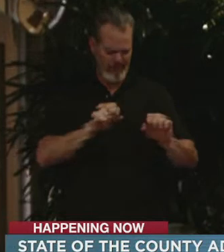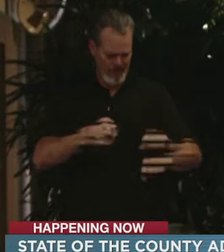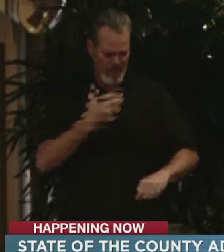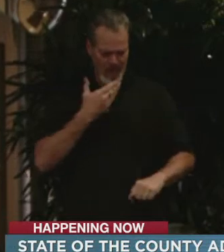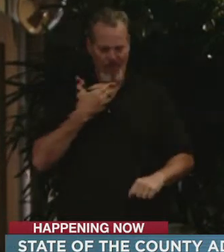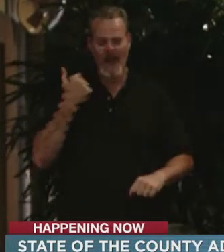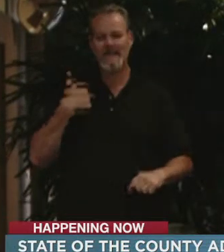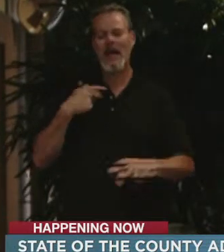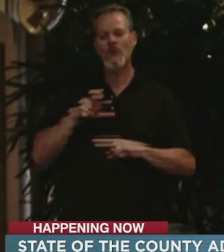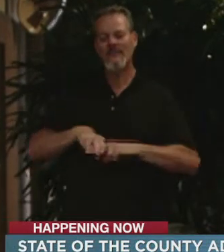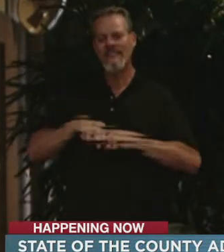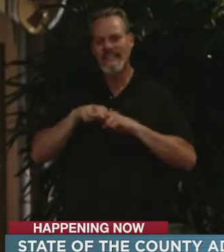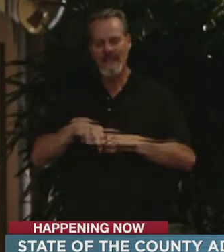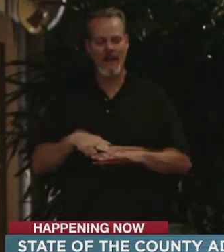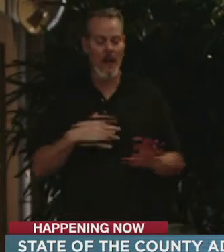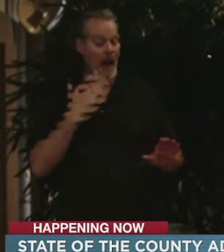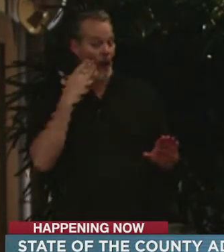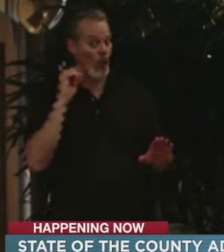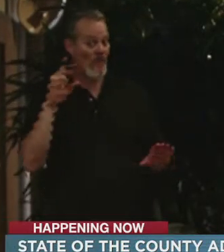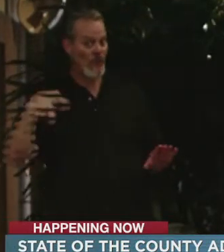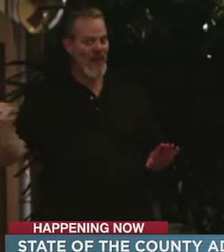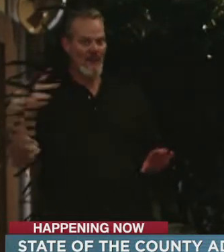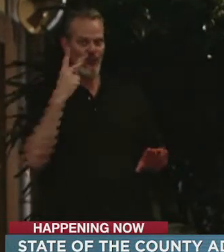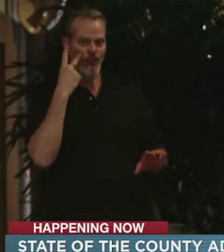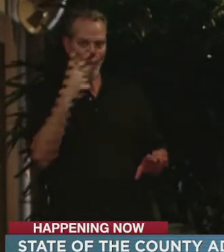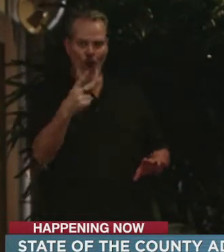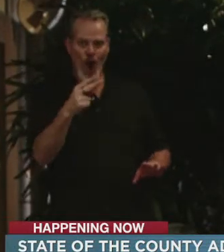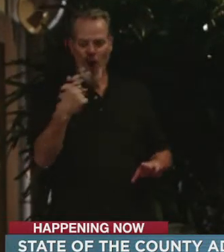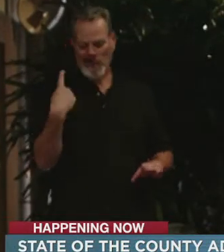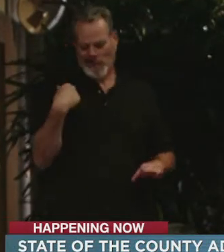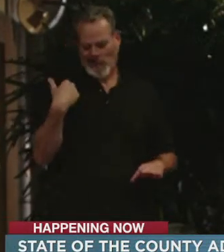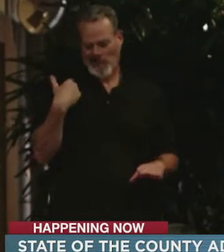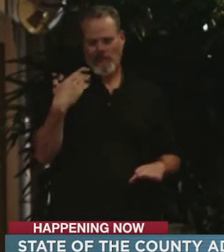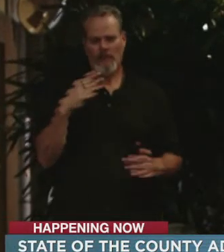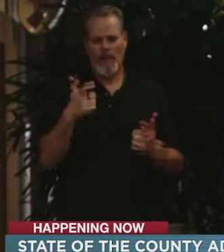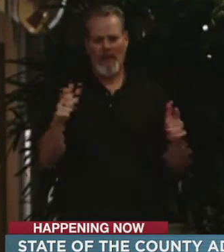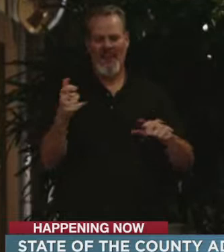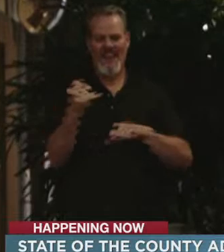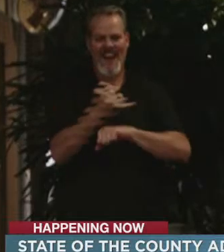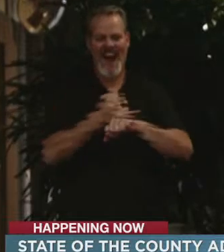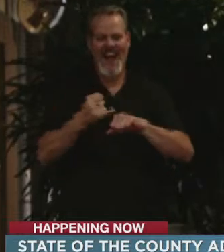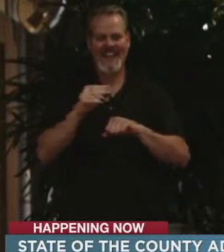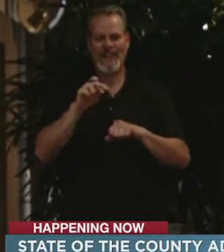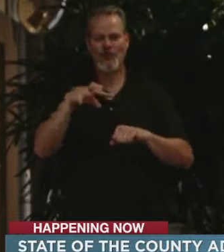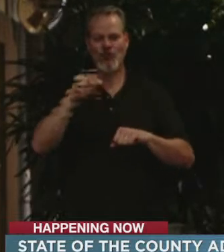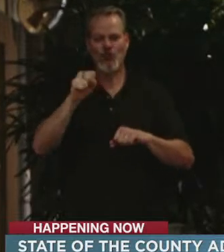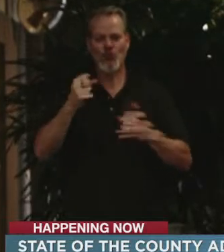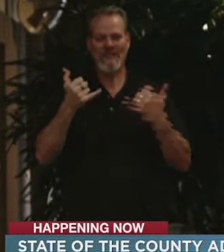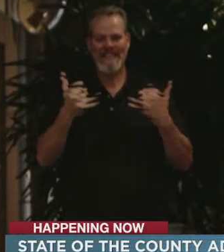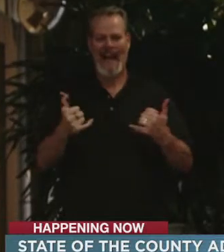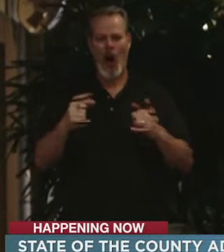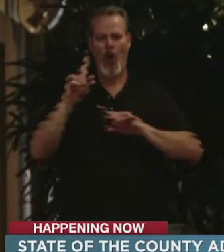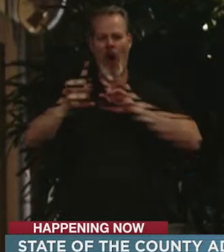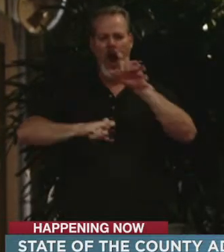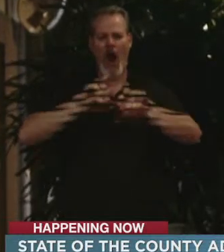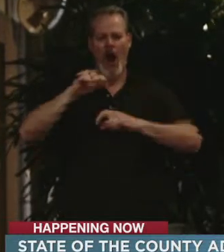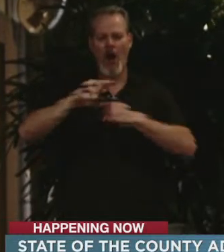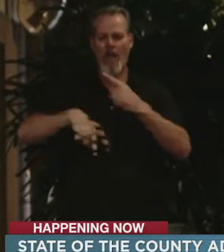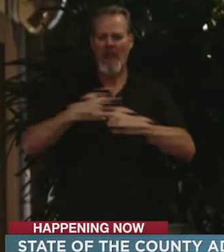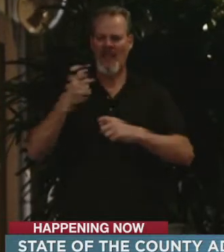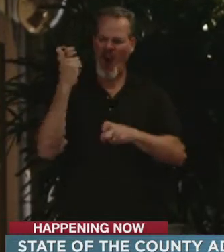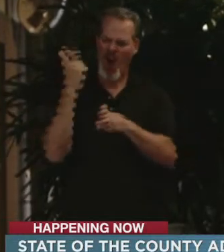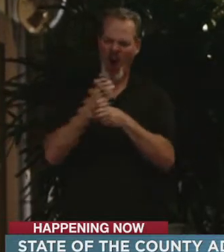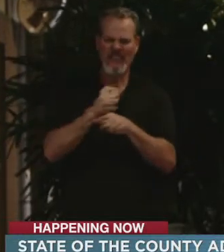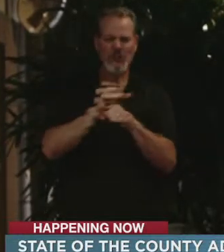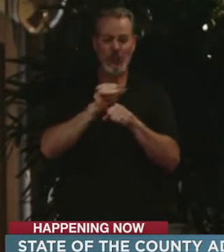sitting here, I don't know if you saw that Big Island News Now just put out a poll about the hardest job in the county. And the mayor actually was at